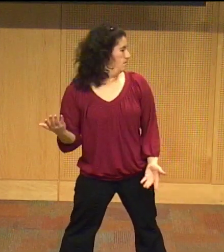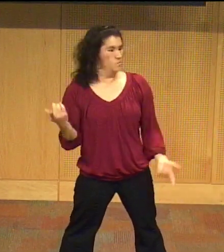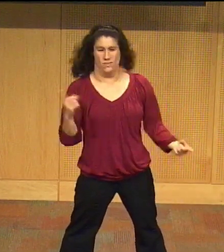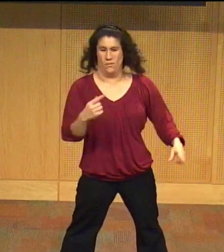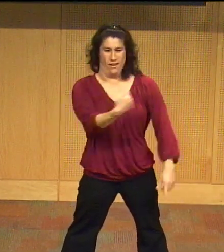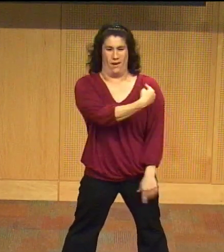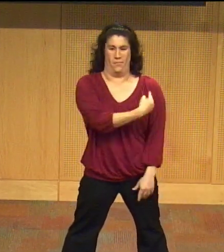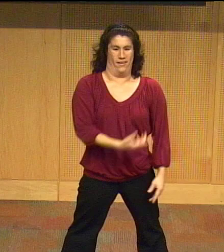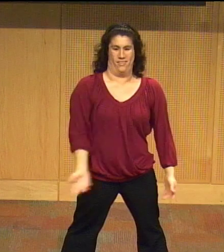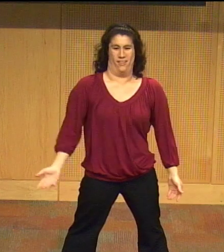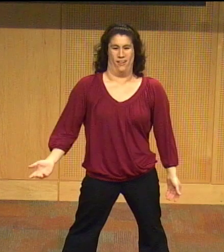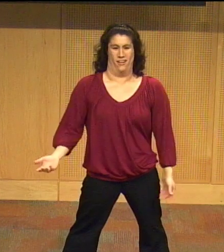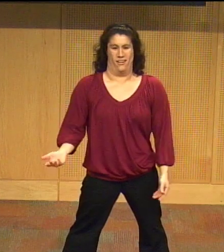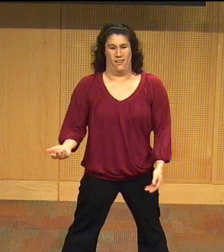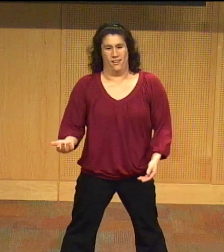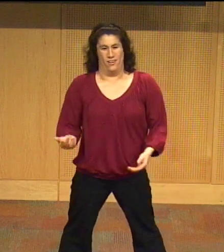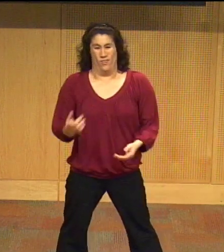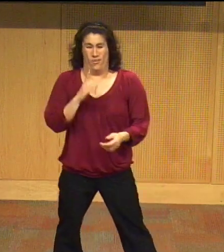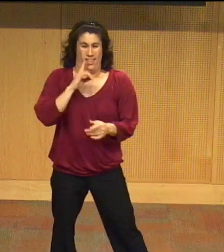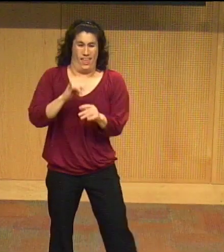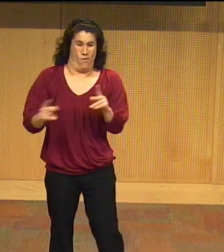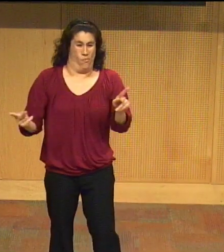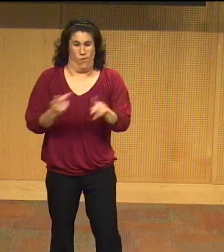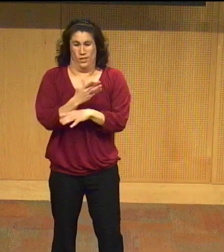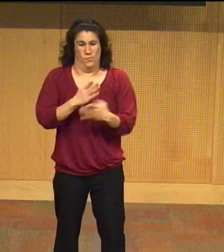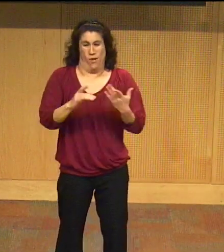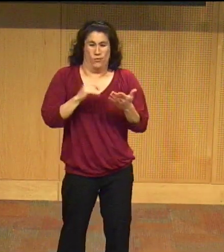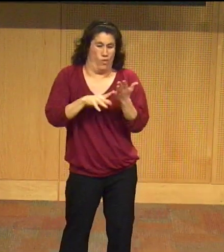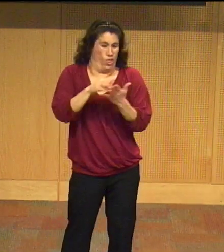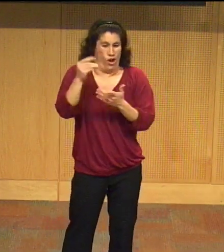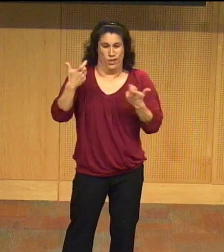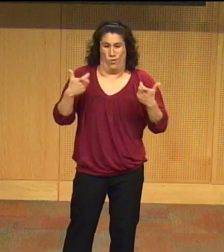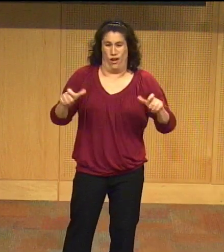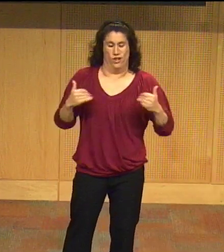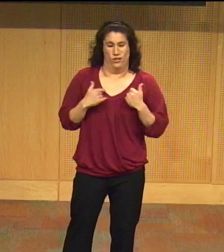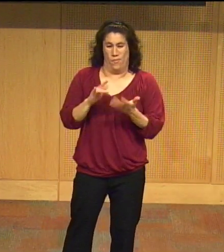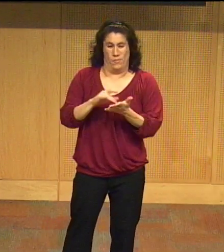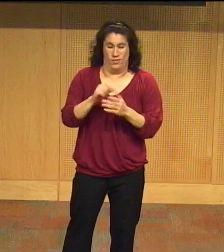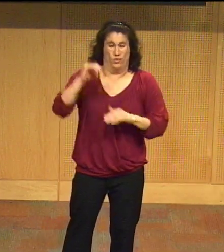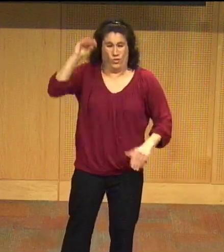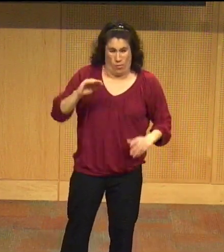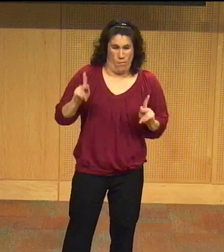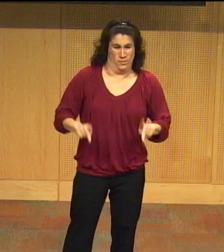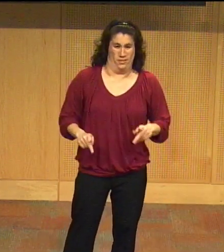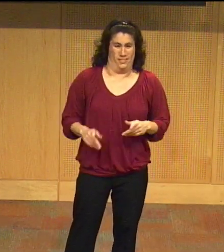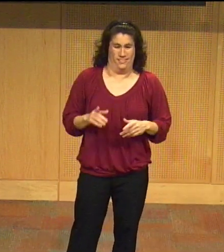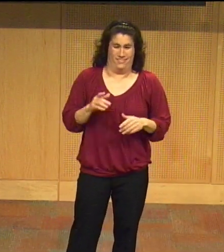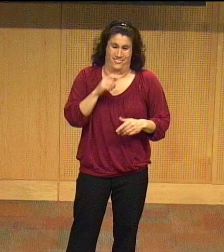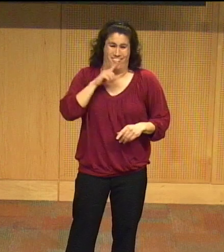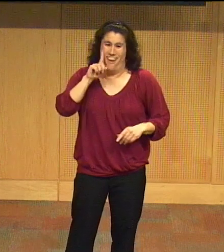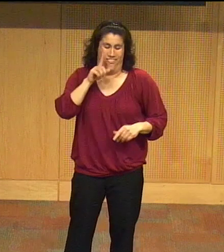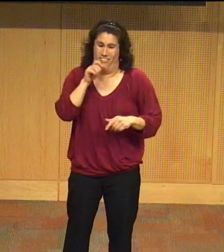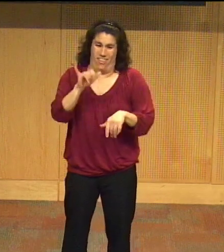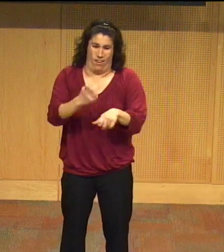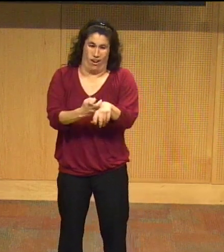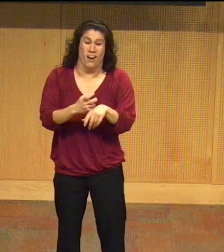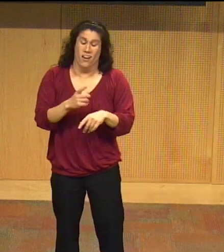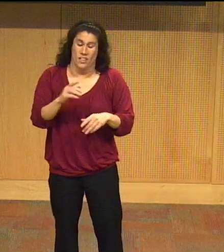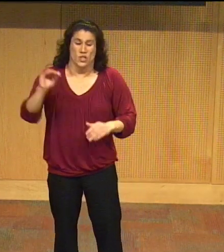cow, I think the cow must be wondering, what is happening back there? So really, the worst part of doing my veterinary procedures is working